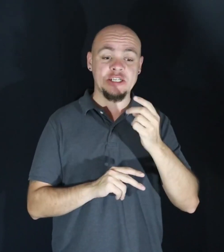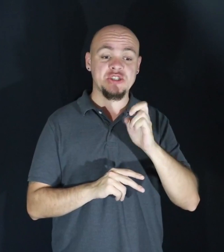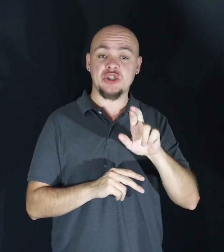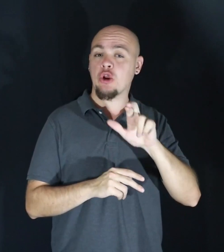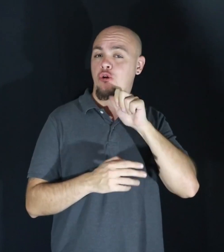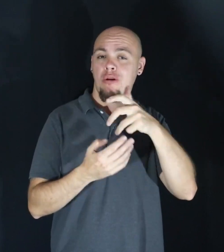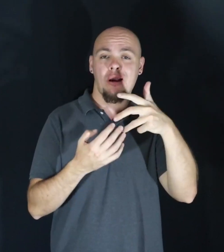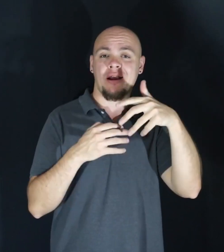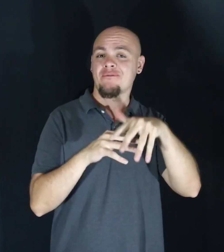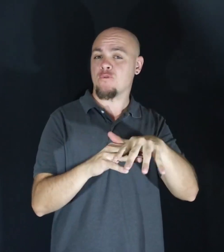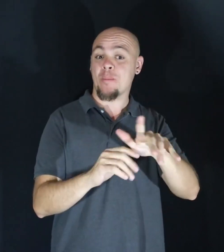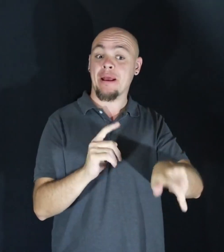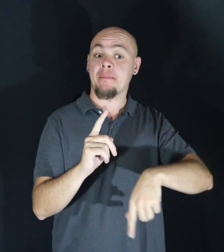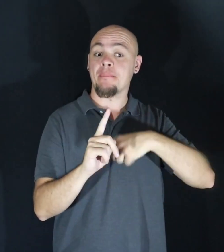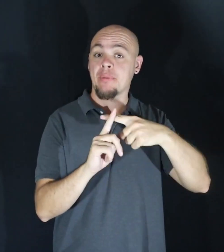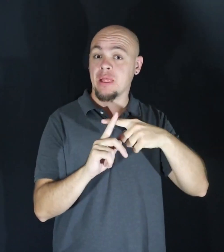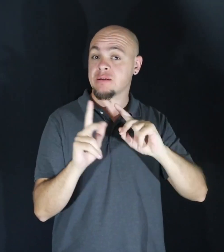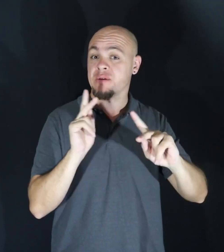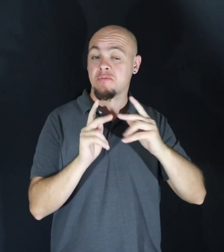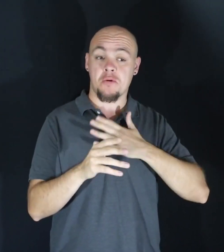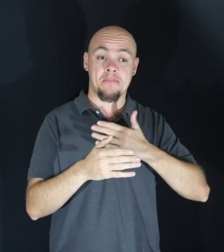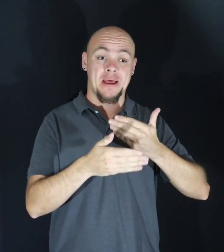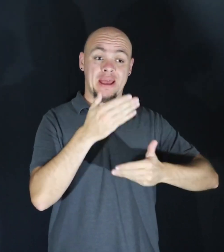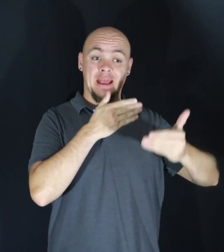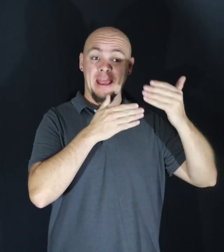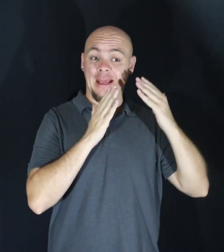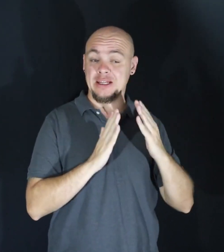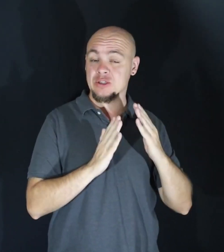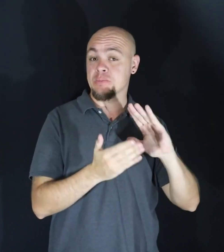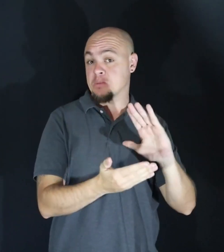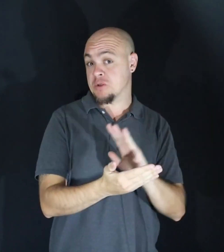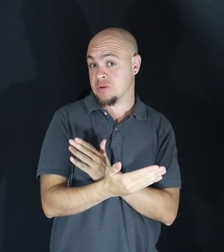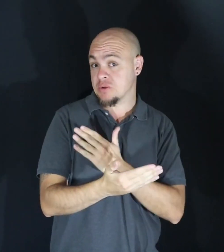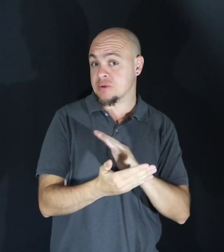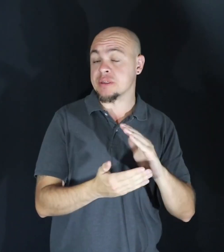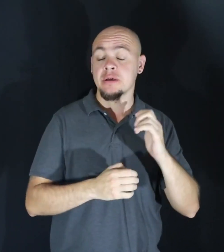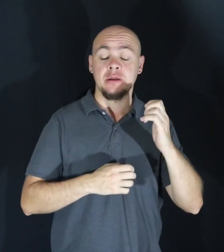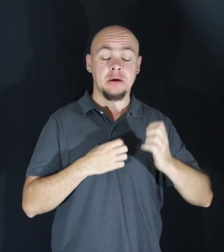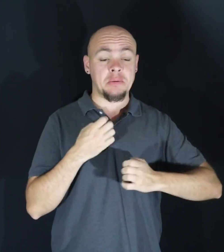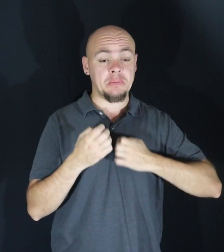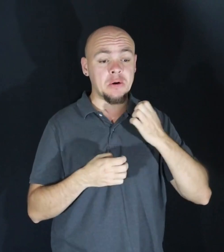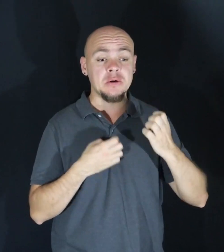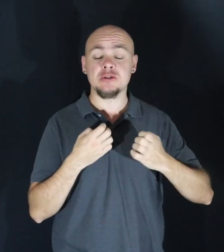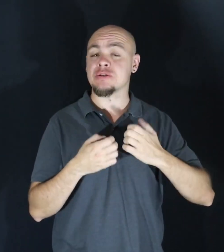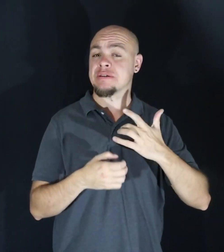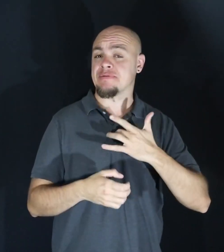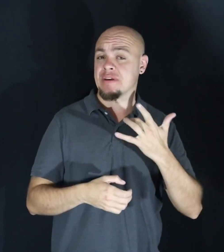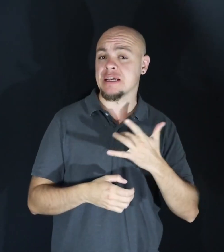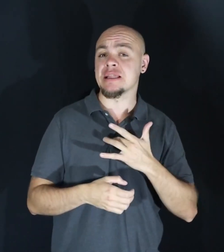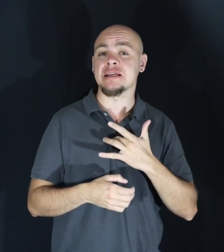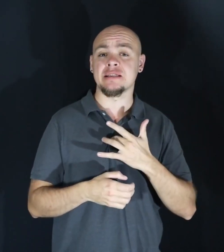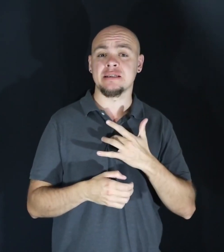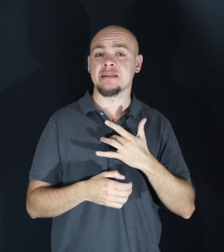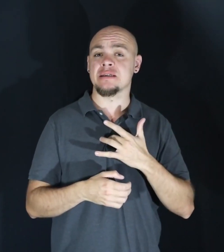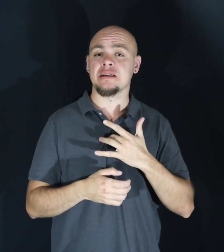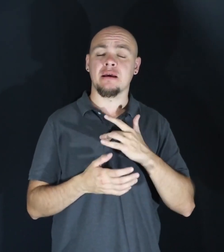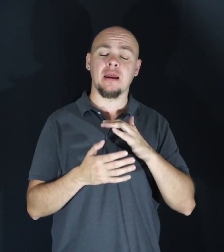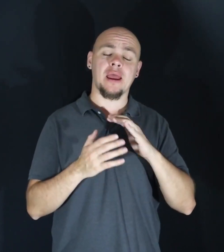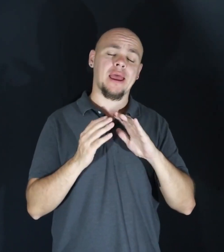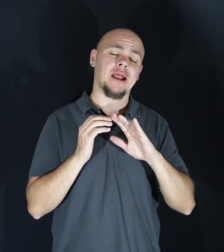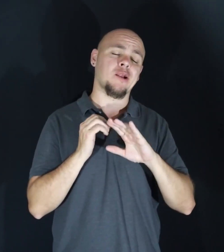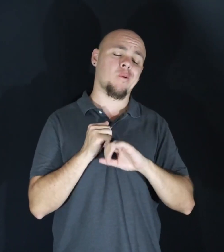nonconforming plus people, my ancestors, music, emotions, feelings, and on and on and